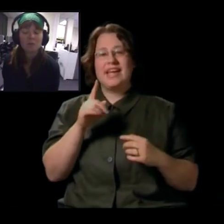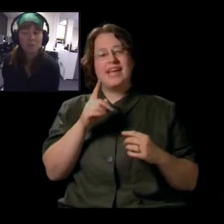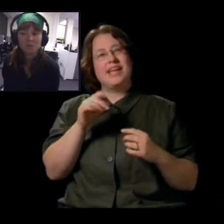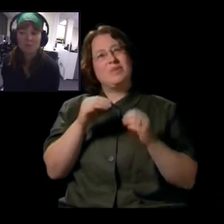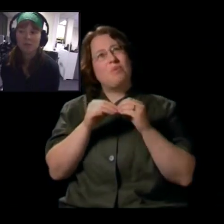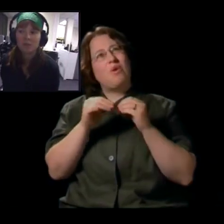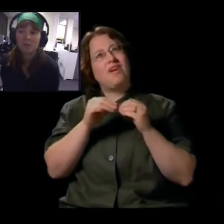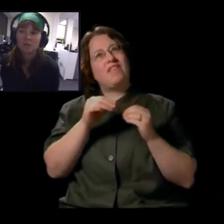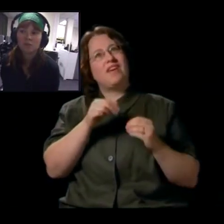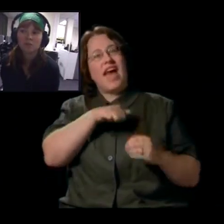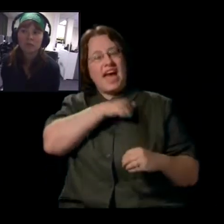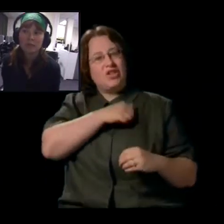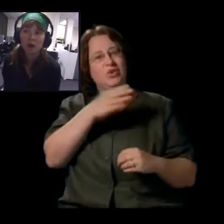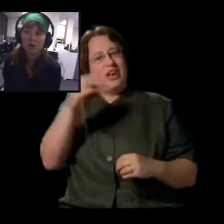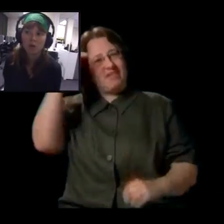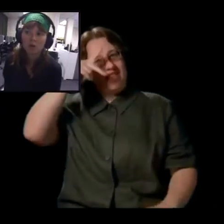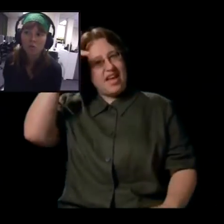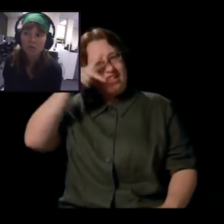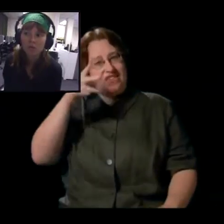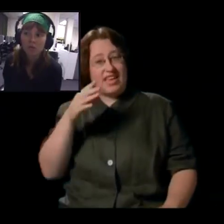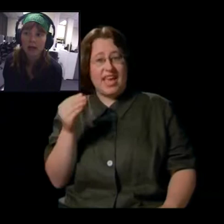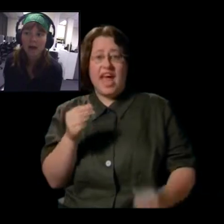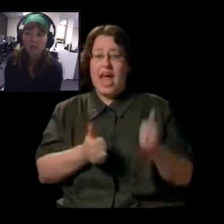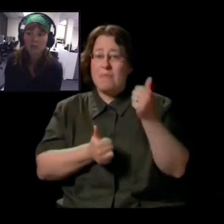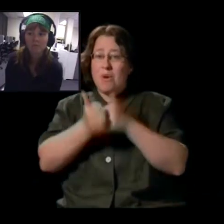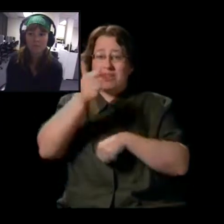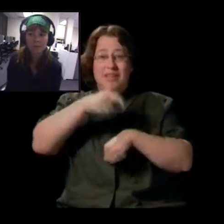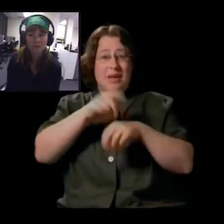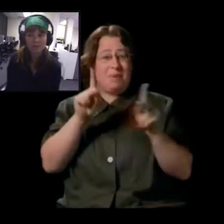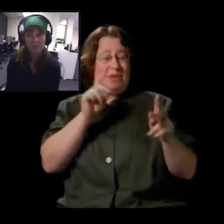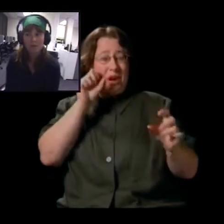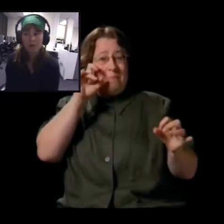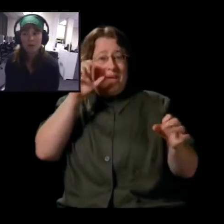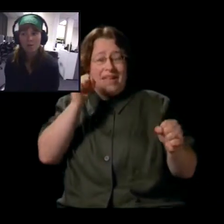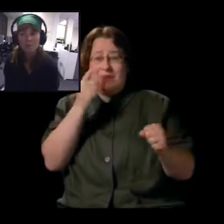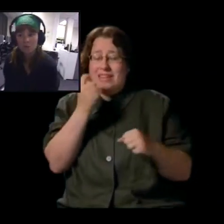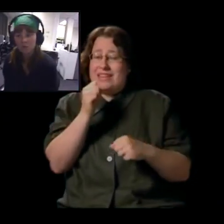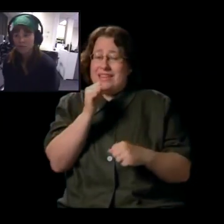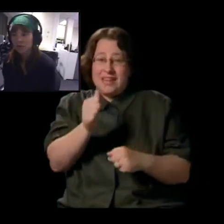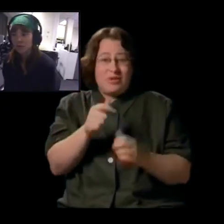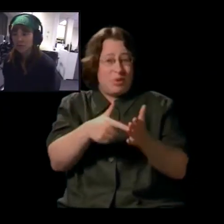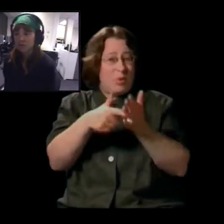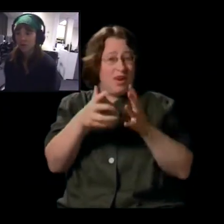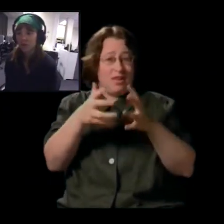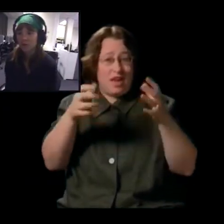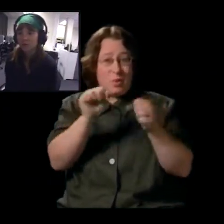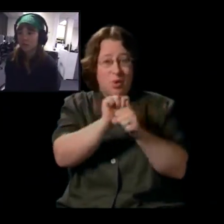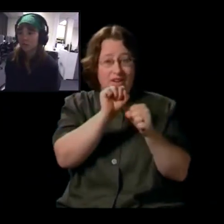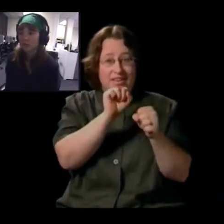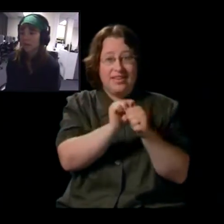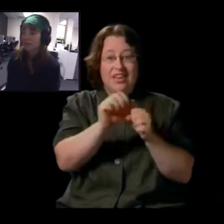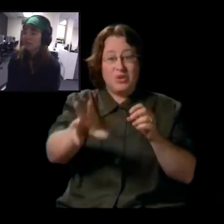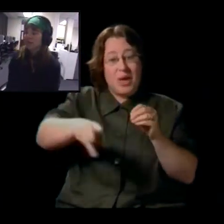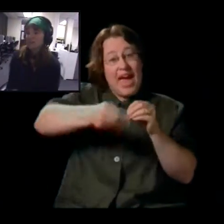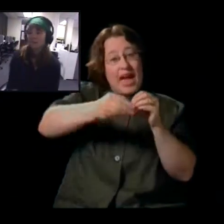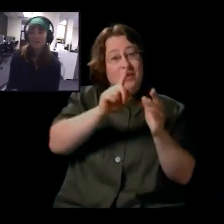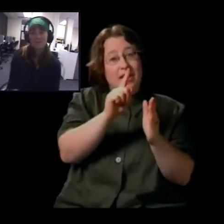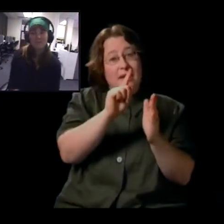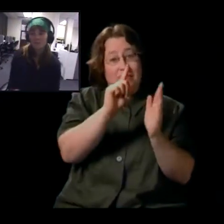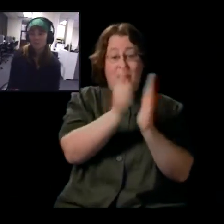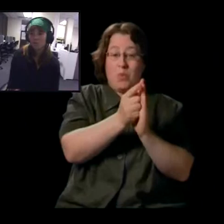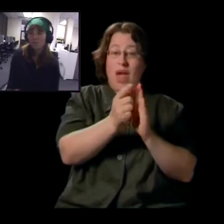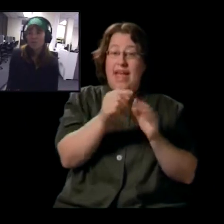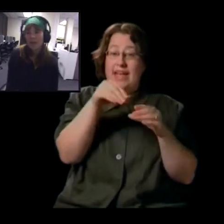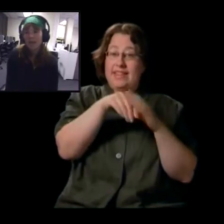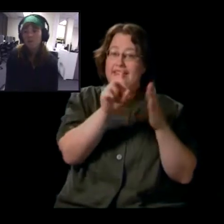Maybe sometimes you feel like those are really lofty goals, but the attitude and philosophy, most people are just shocked and they don't realize that it doesn't take